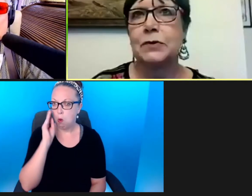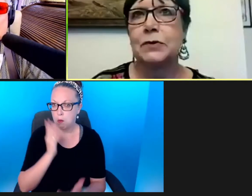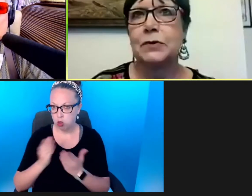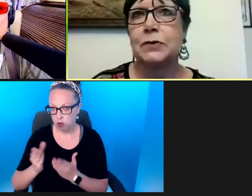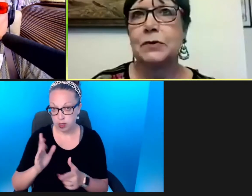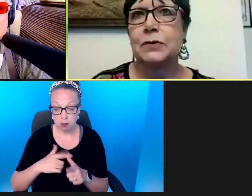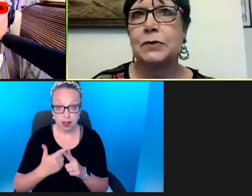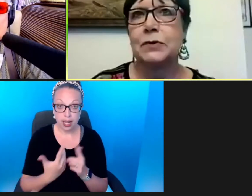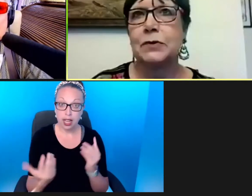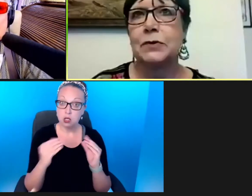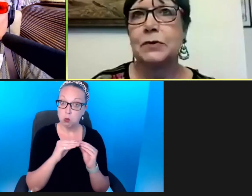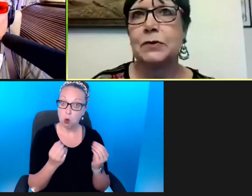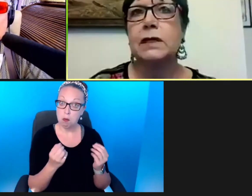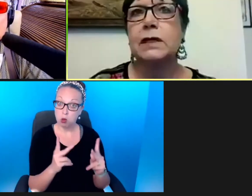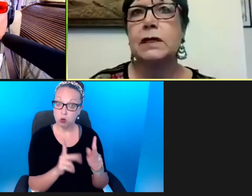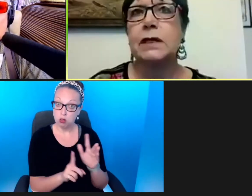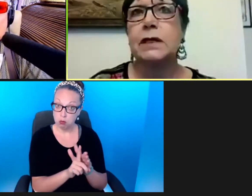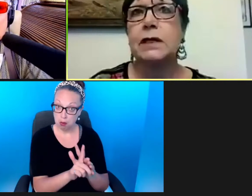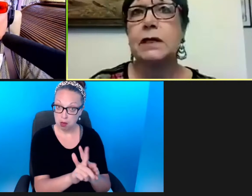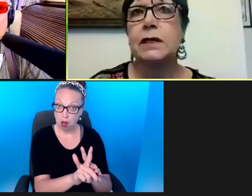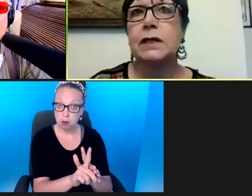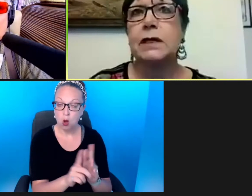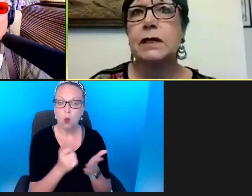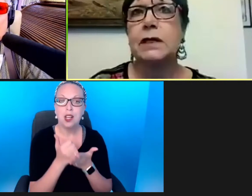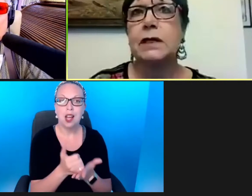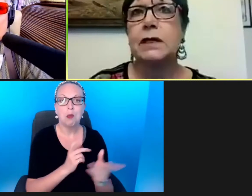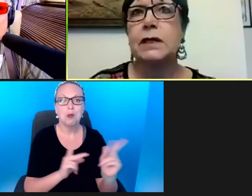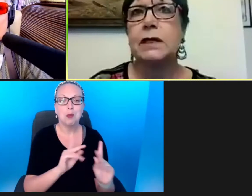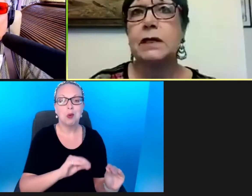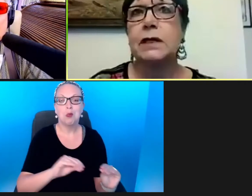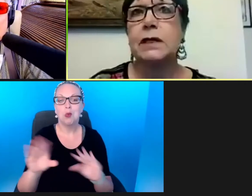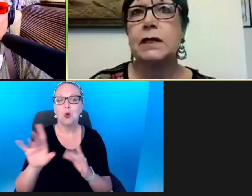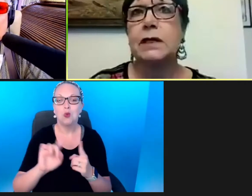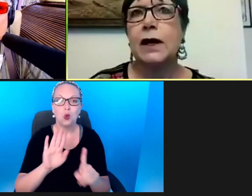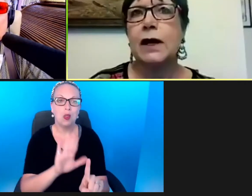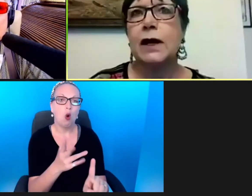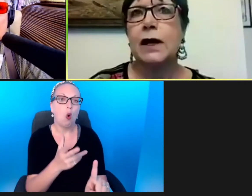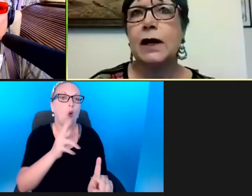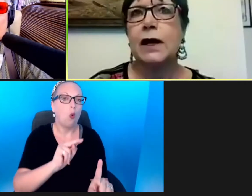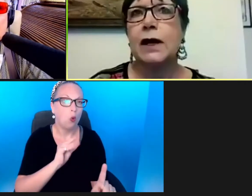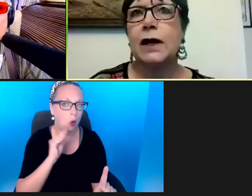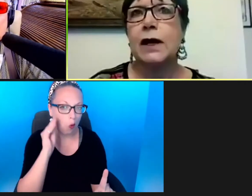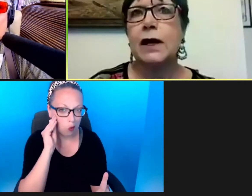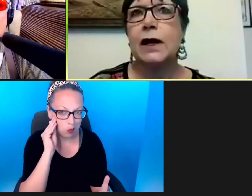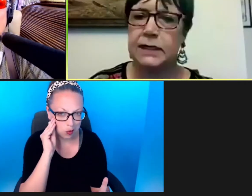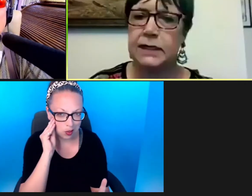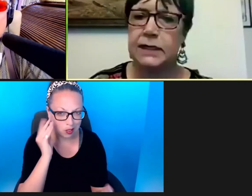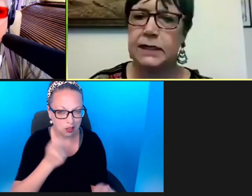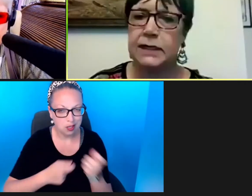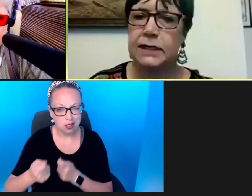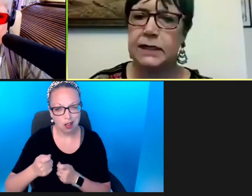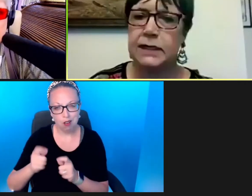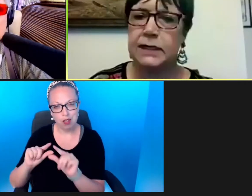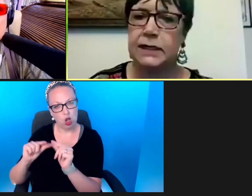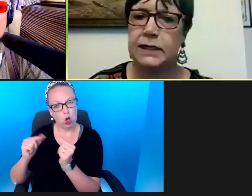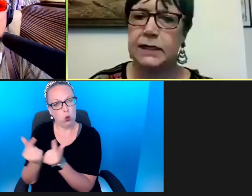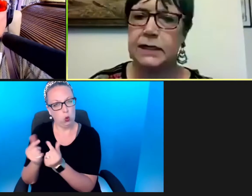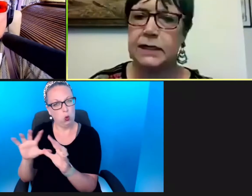arose, we helped people get into their own homes rather than live in more congregate kinds of